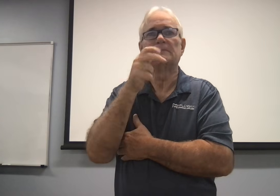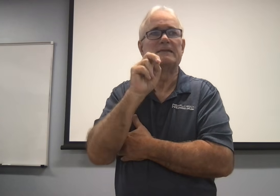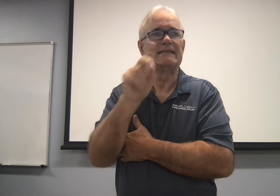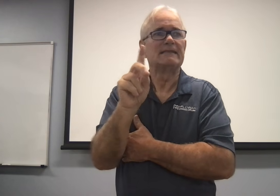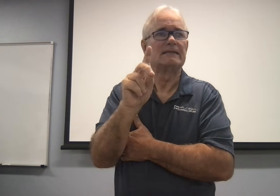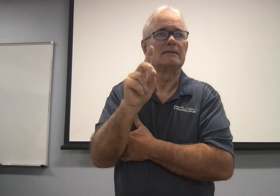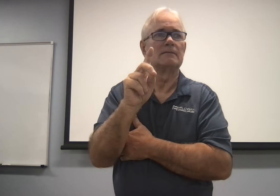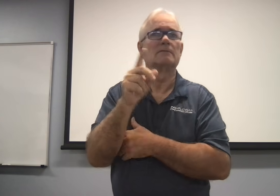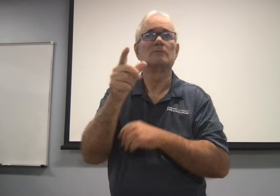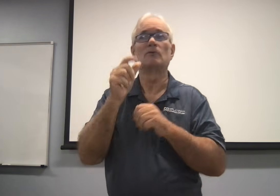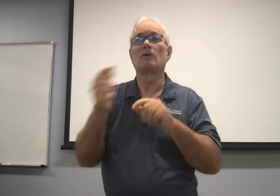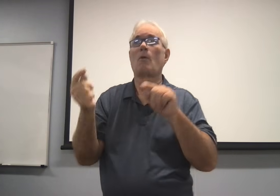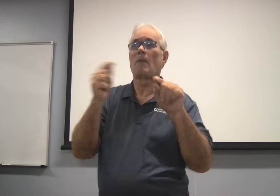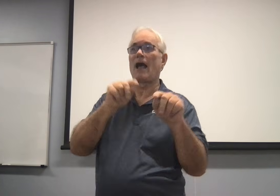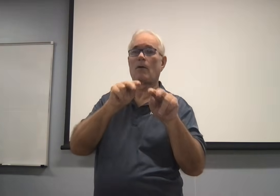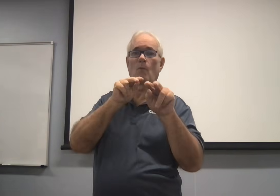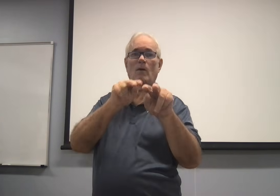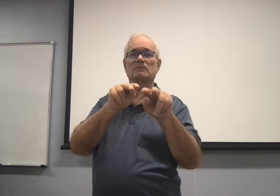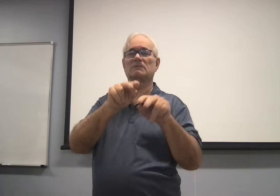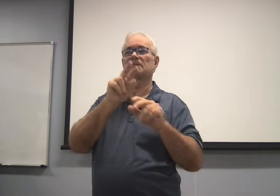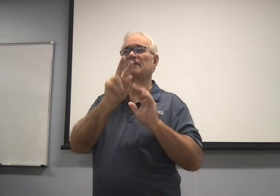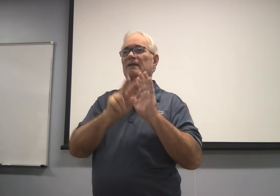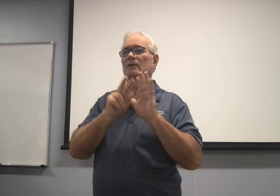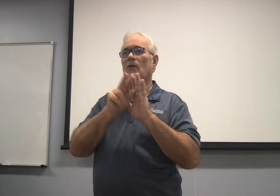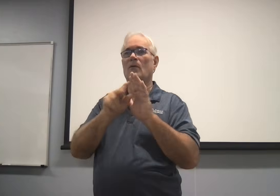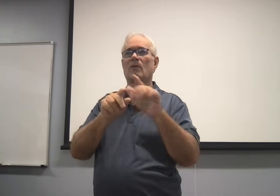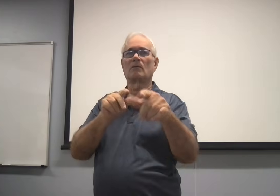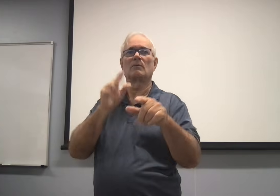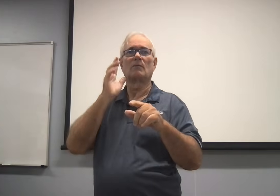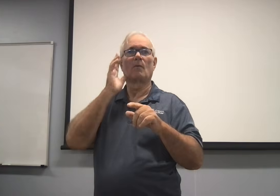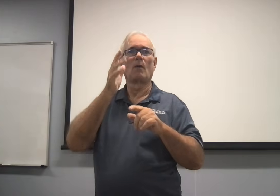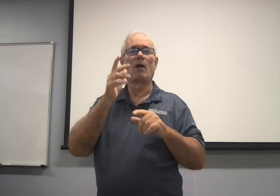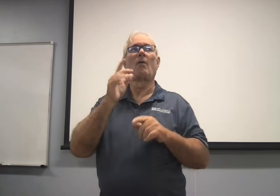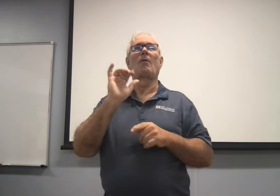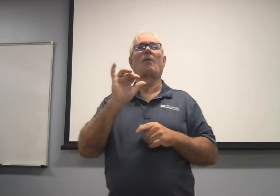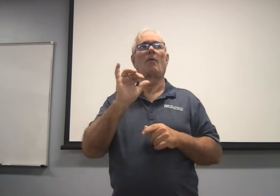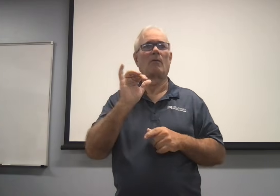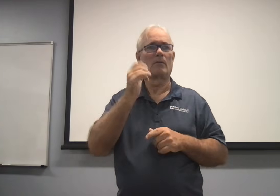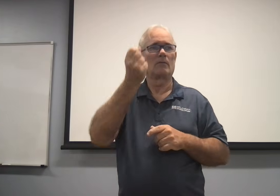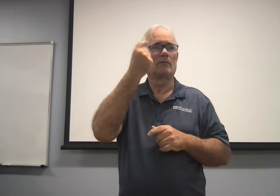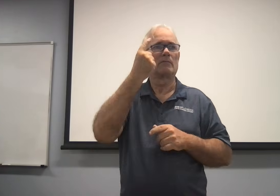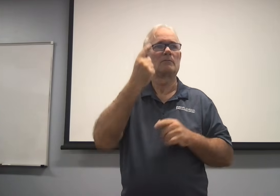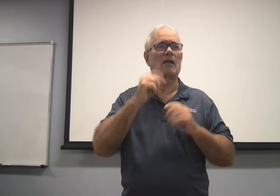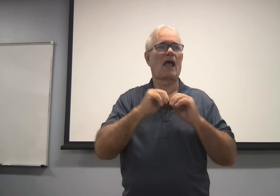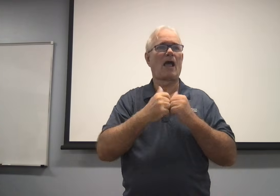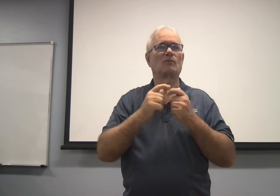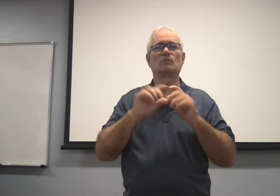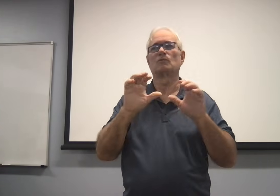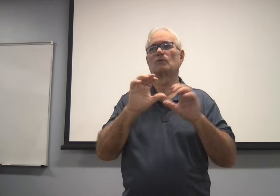that because I want you to see it in real time. When you go to a video, maybe you can,